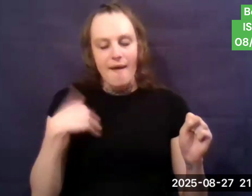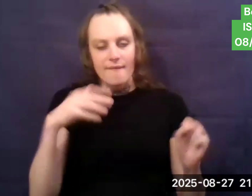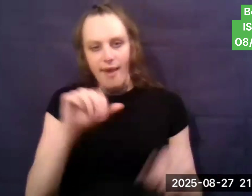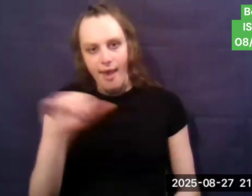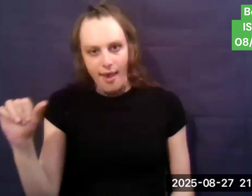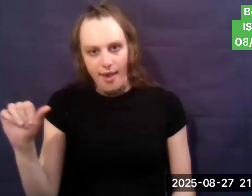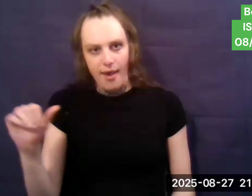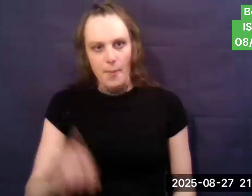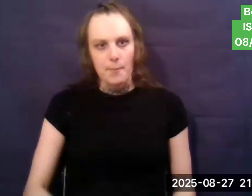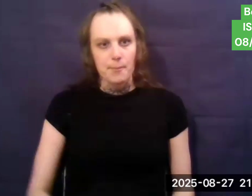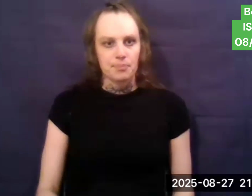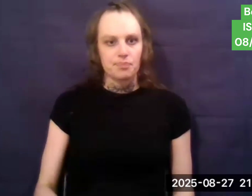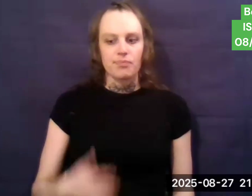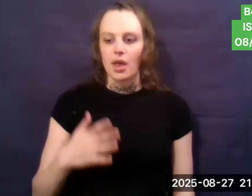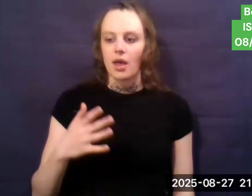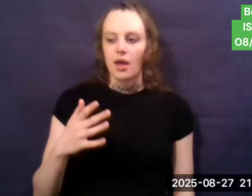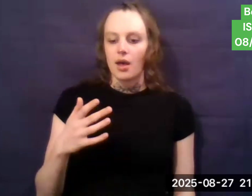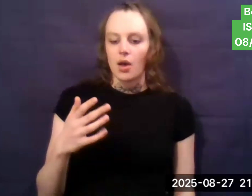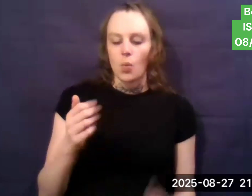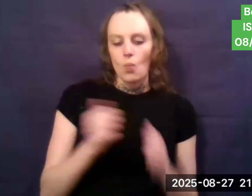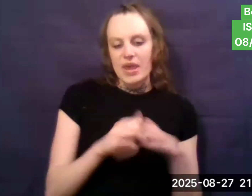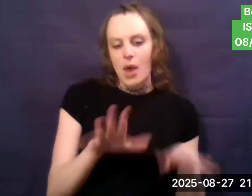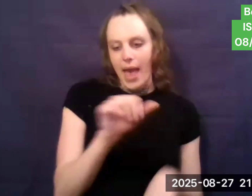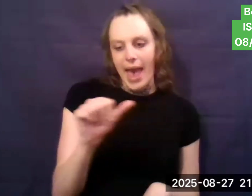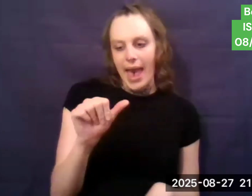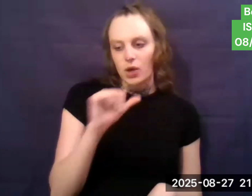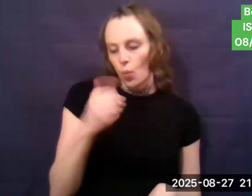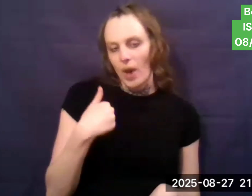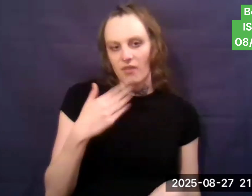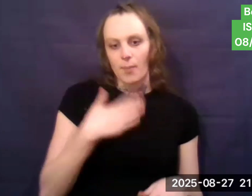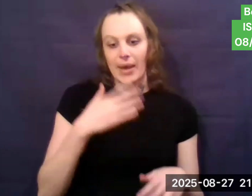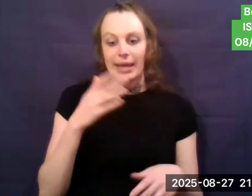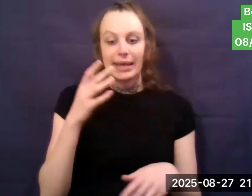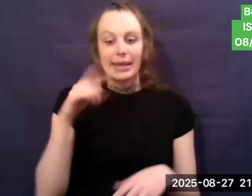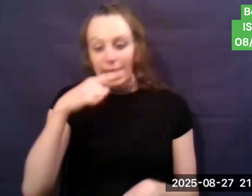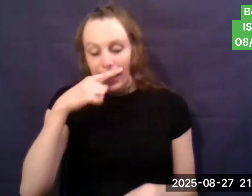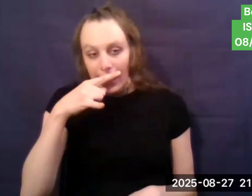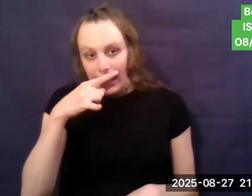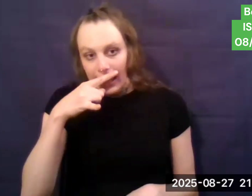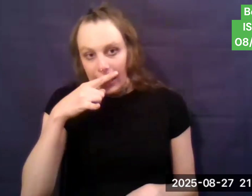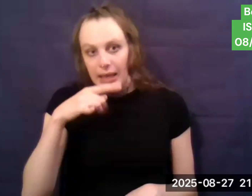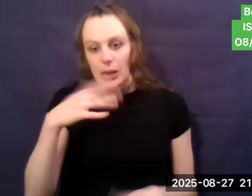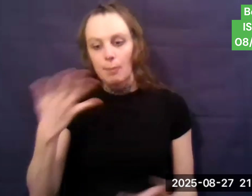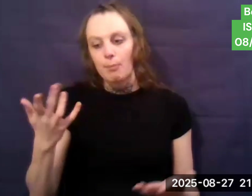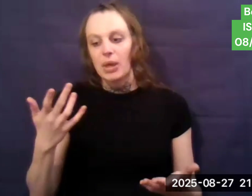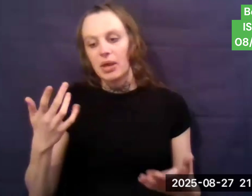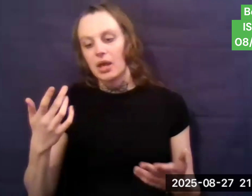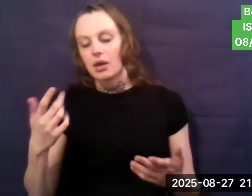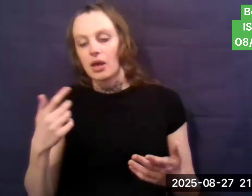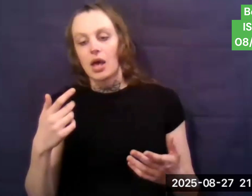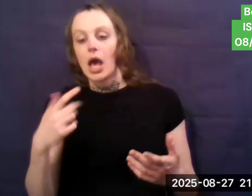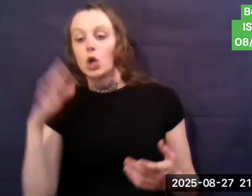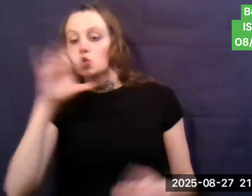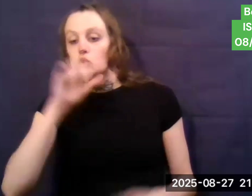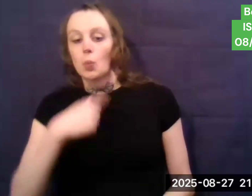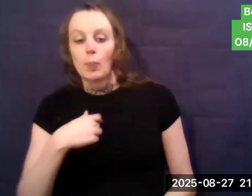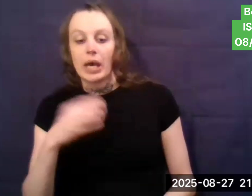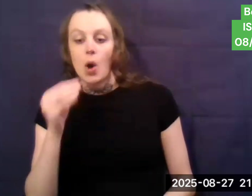my kid in my life, or I'd probably be homeless on the streets, you know, looking for